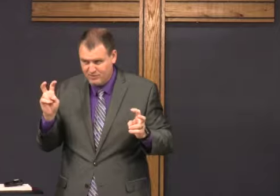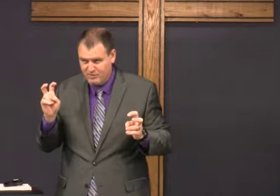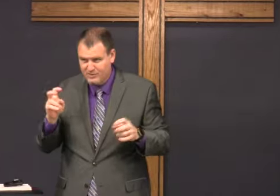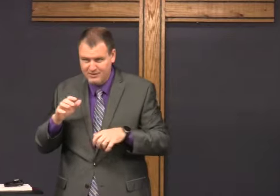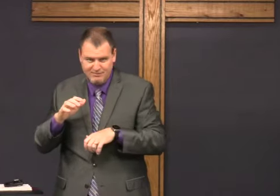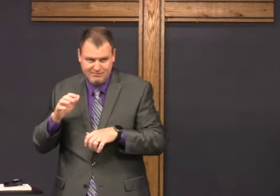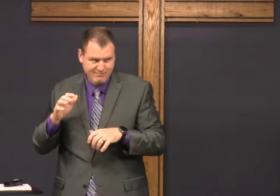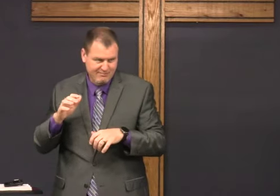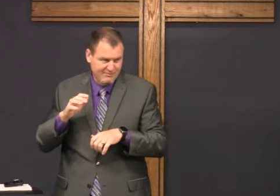before?